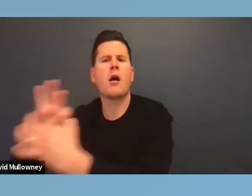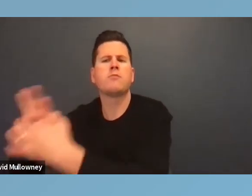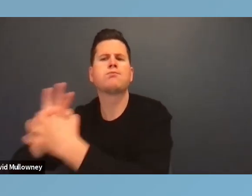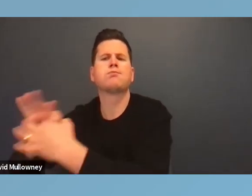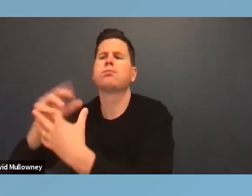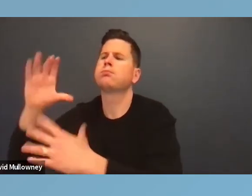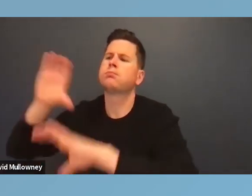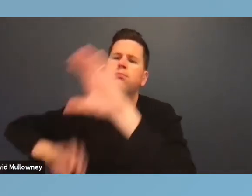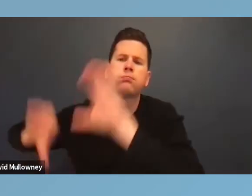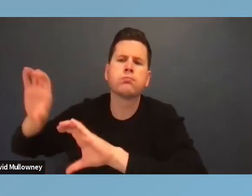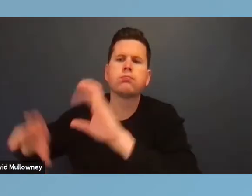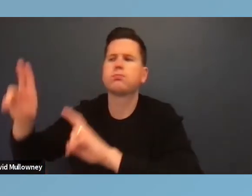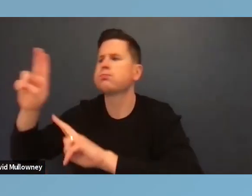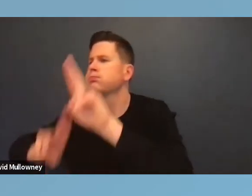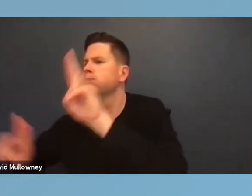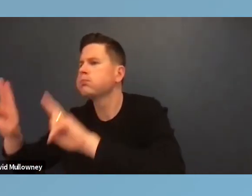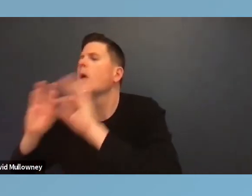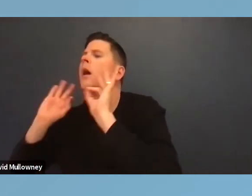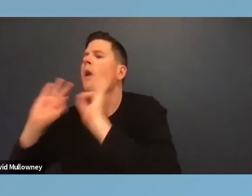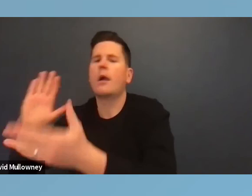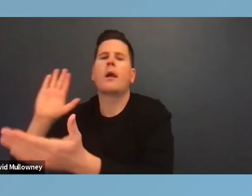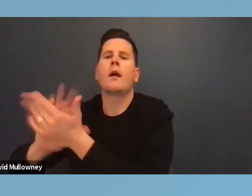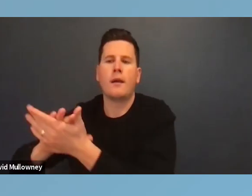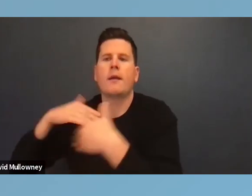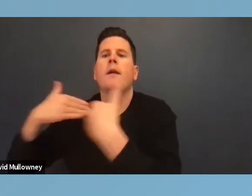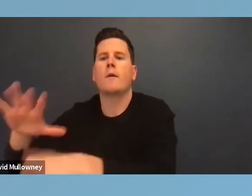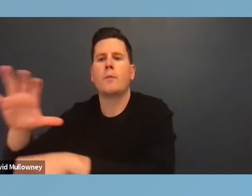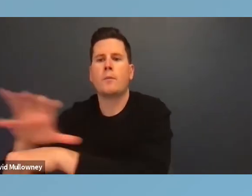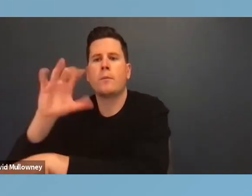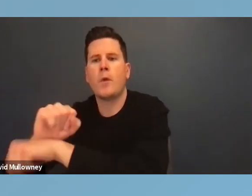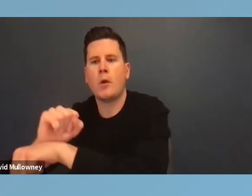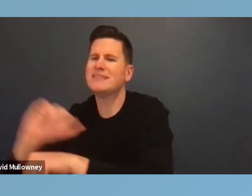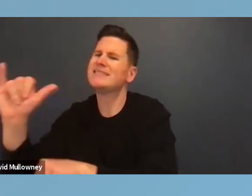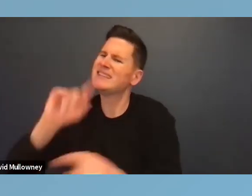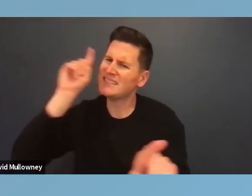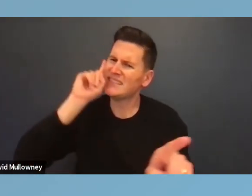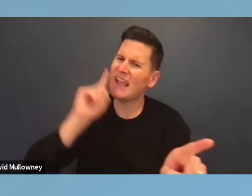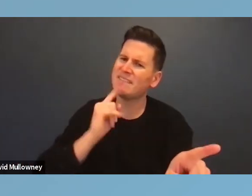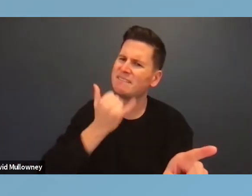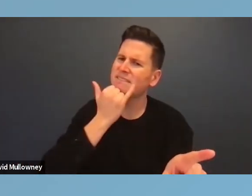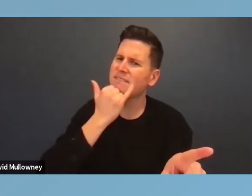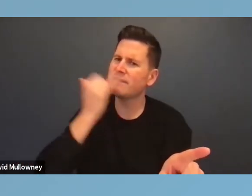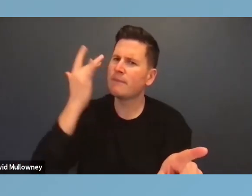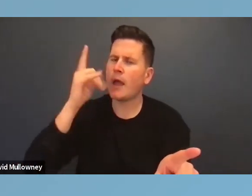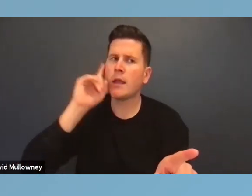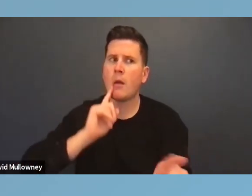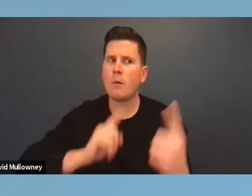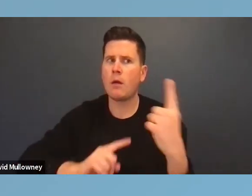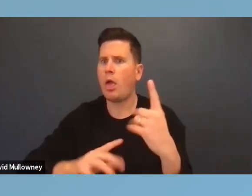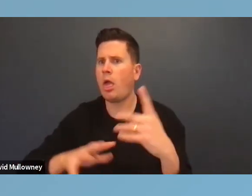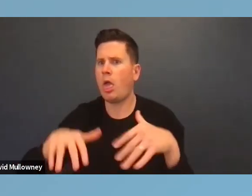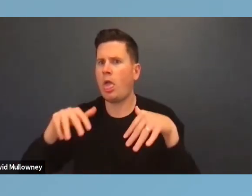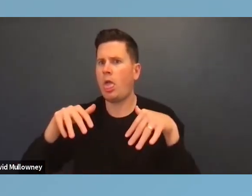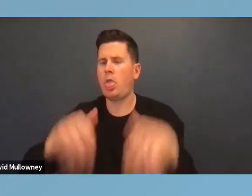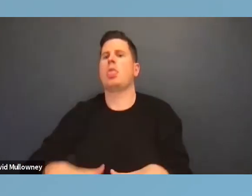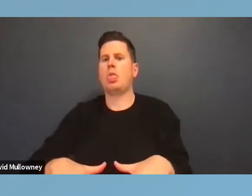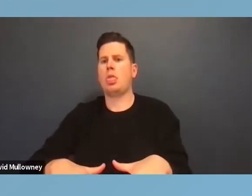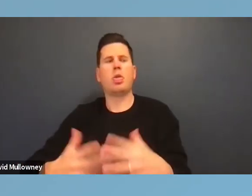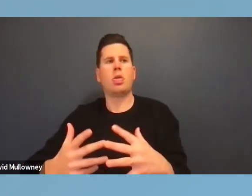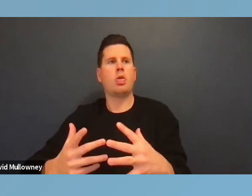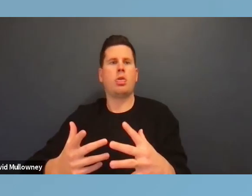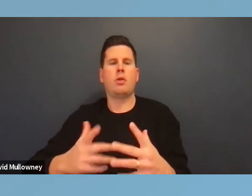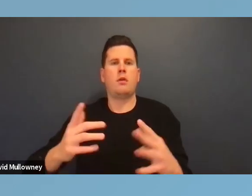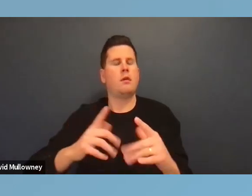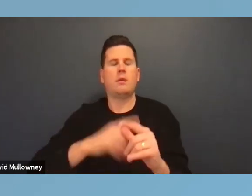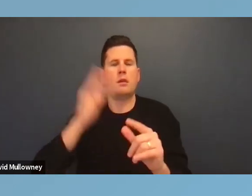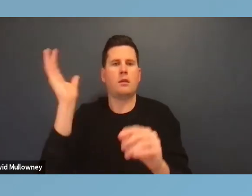With hearing patients, you tend to build relationships and bonds, and they come back and back for more appointments.